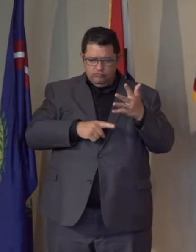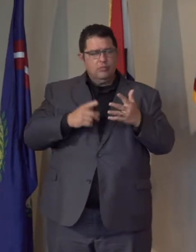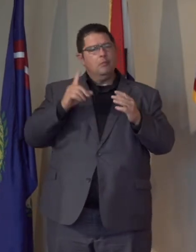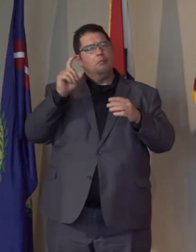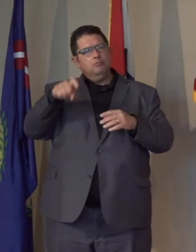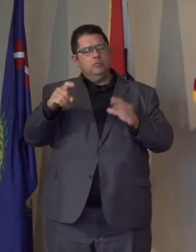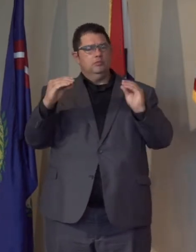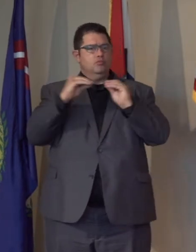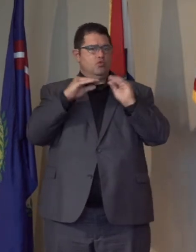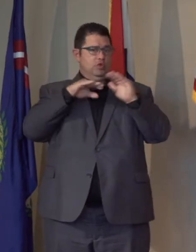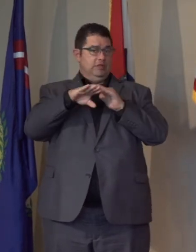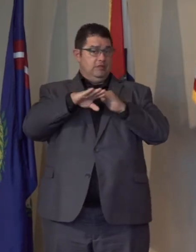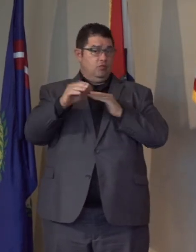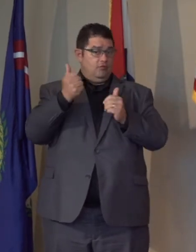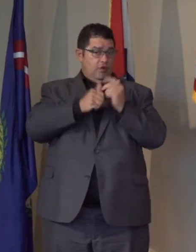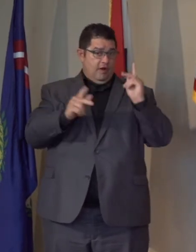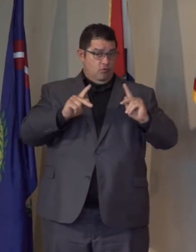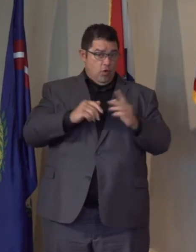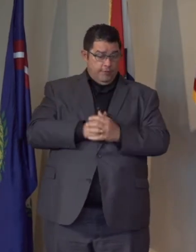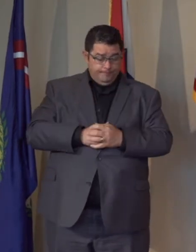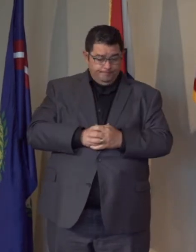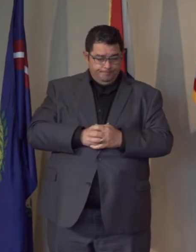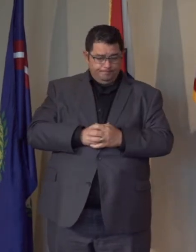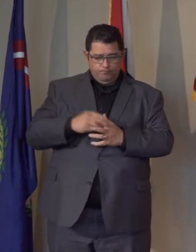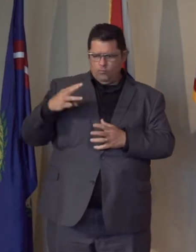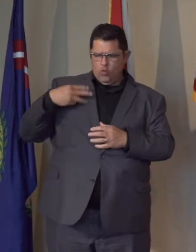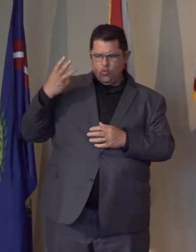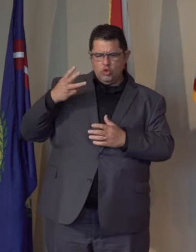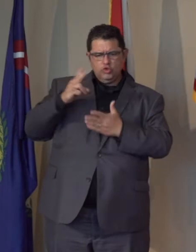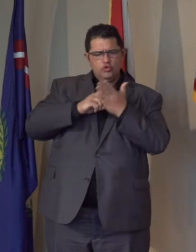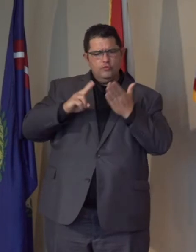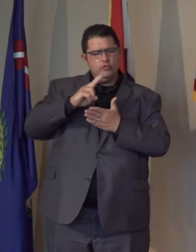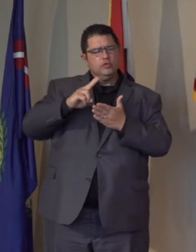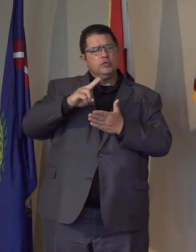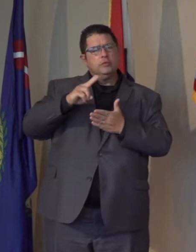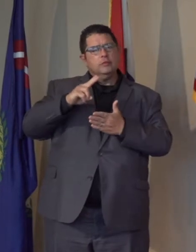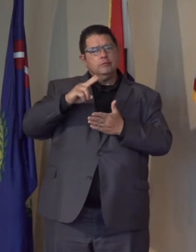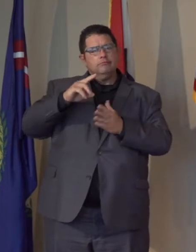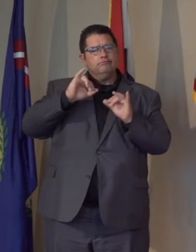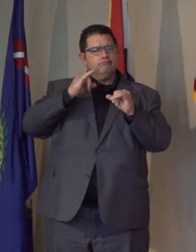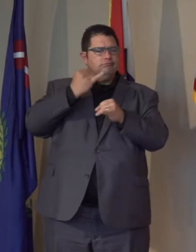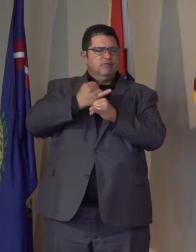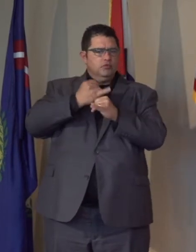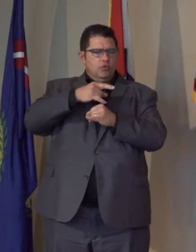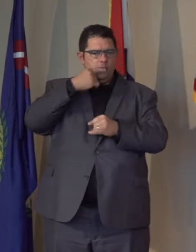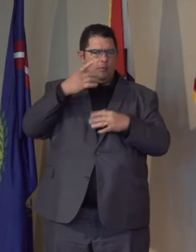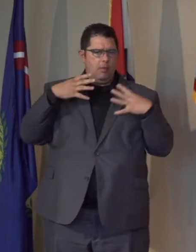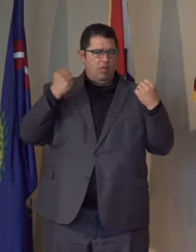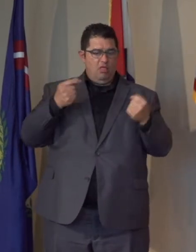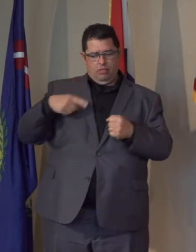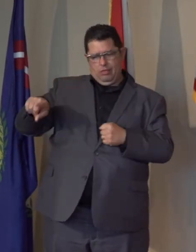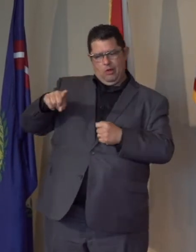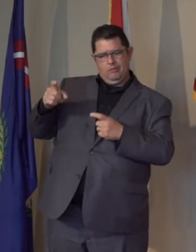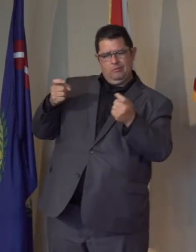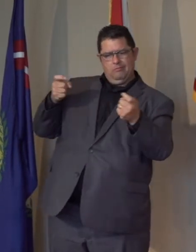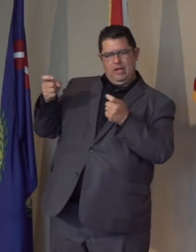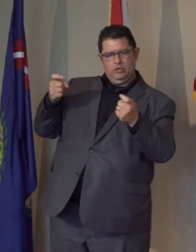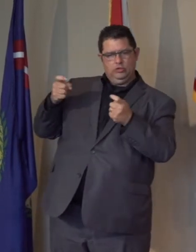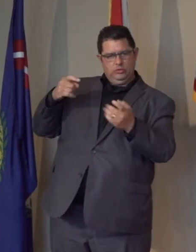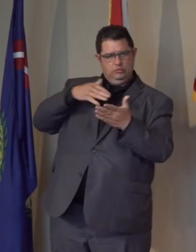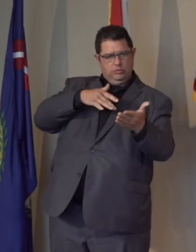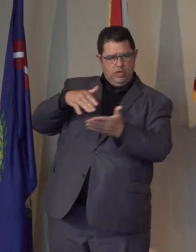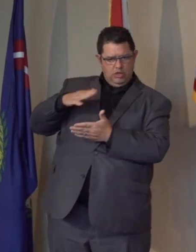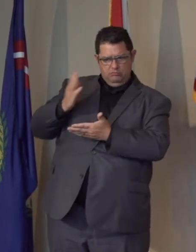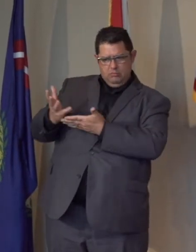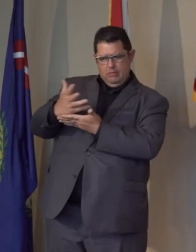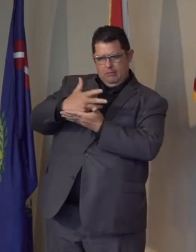for everyone. The Washington University Institute of Public Health will be managing this study. They'll be collecting all of the data,